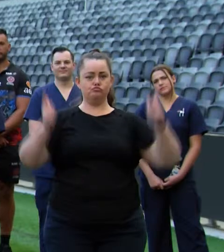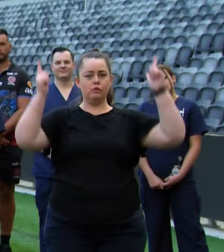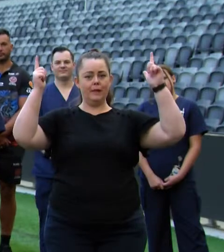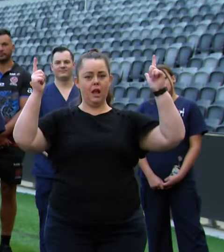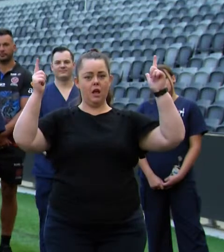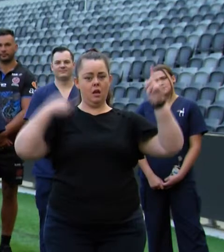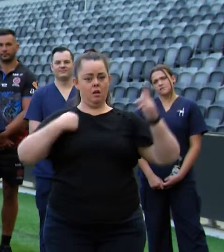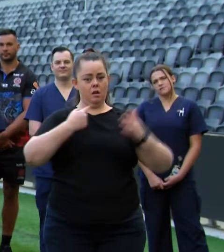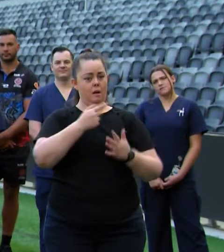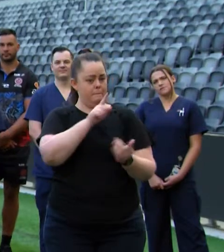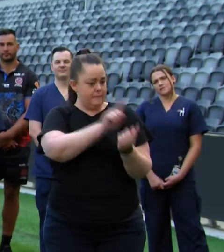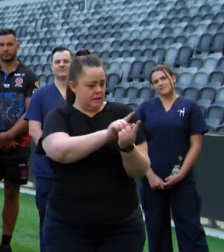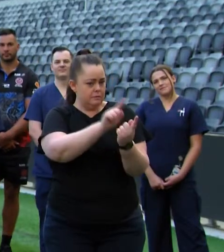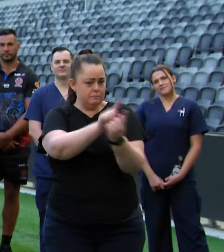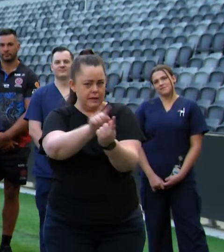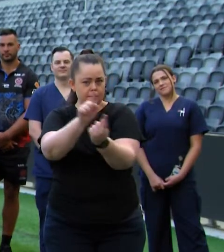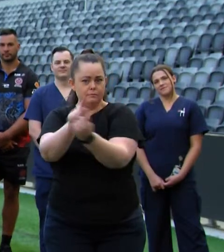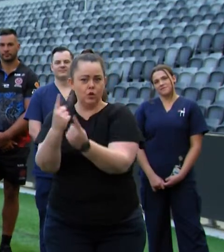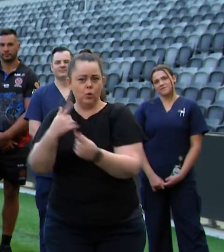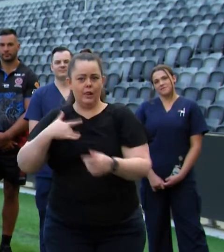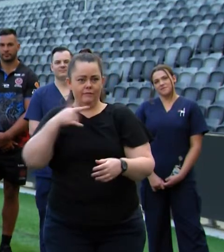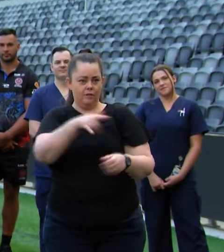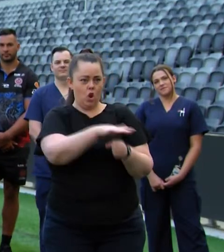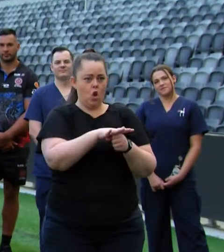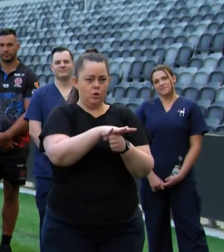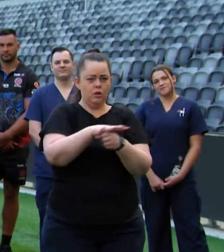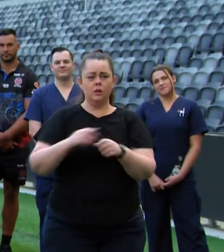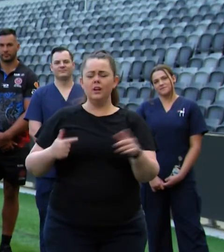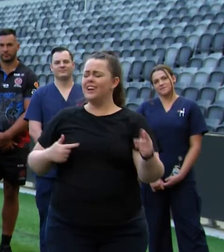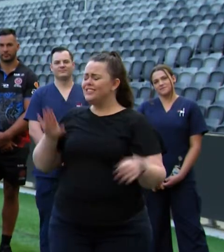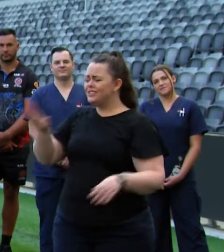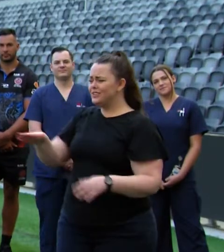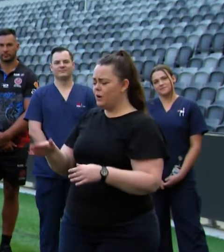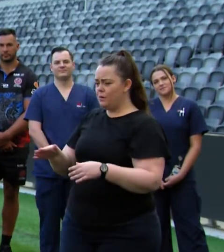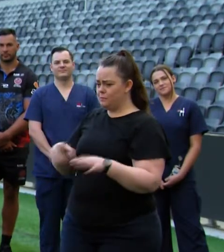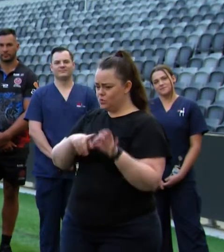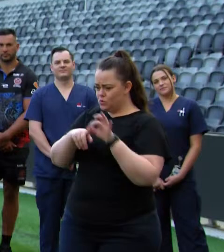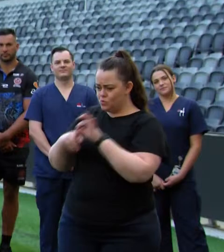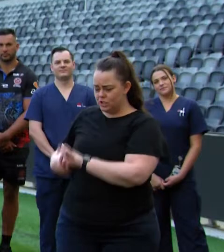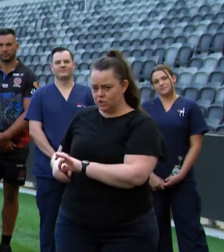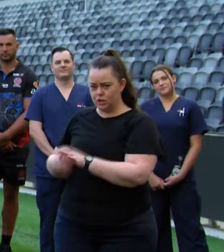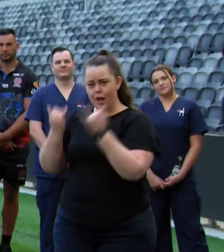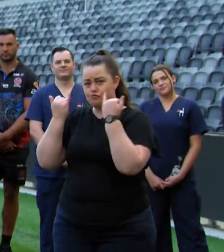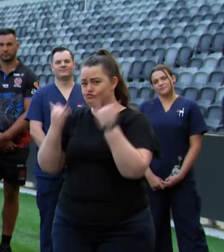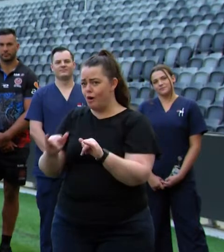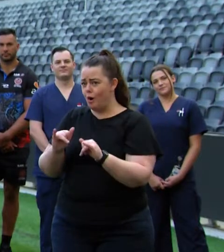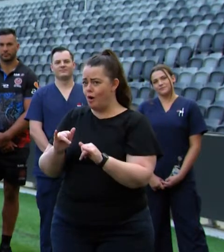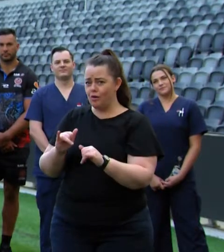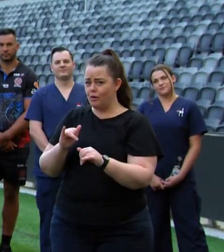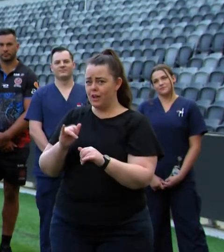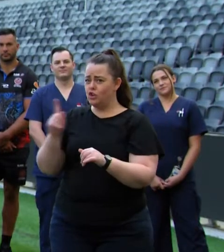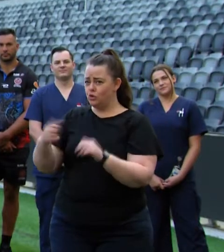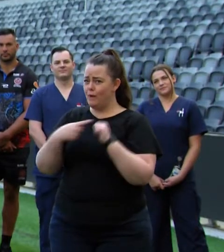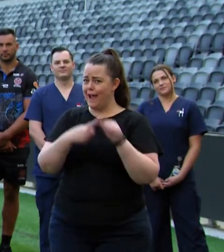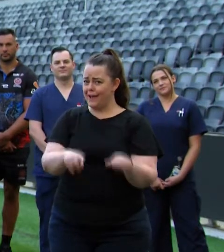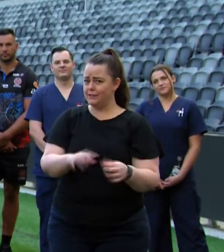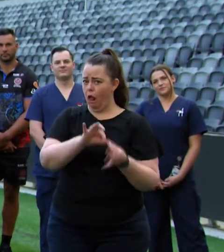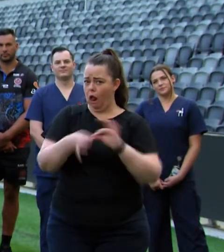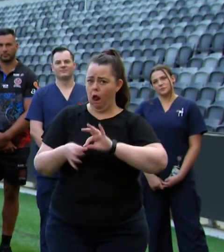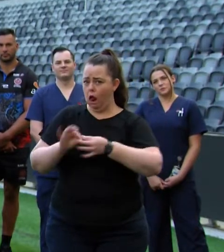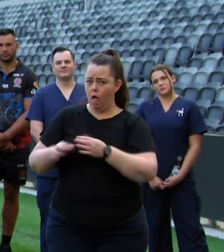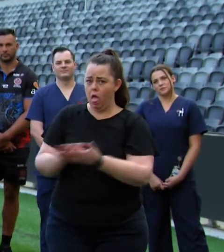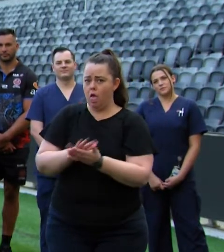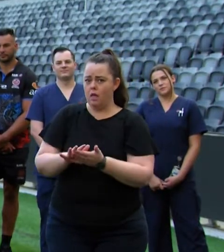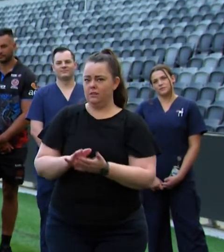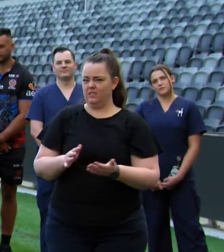meet with local members, as I've always said from the outset. Sorry, Premier, that wasn't the question though. The question was about relying on their votes in the House. But we haven't...